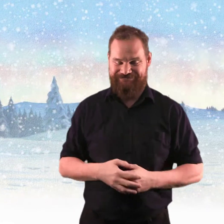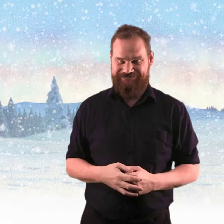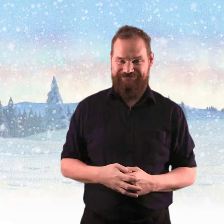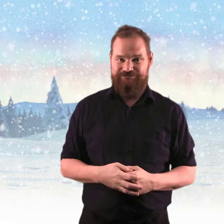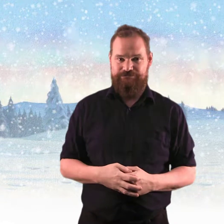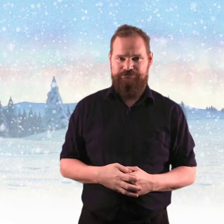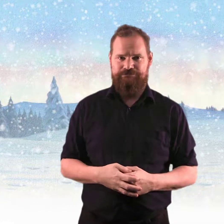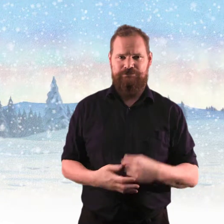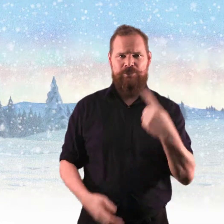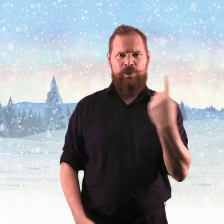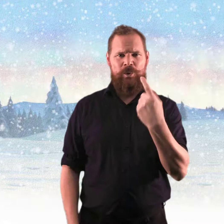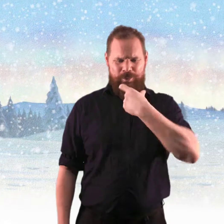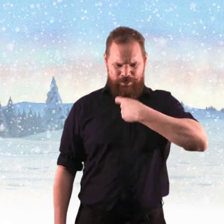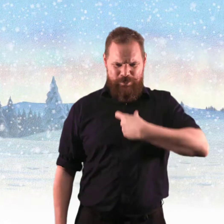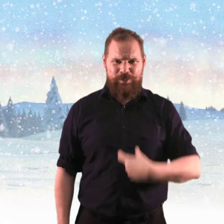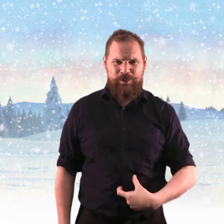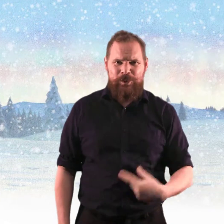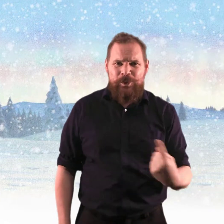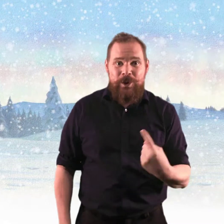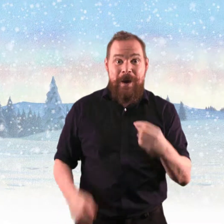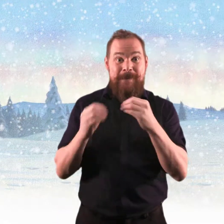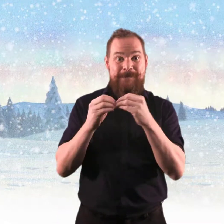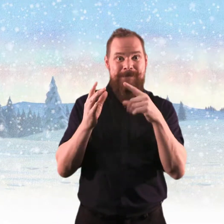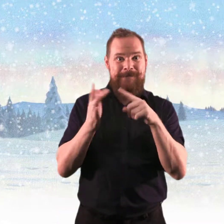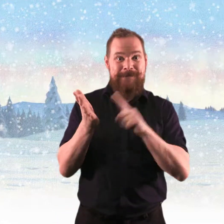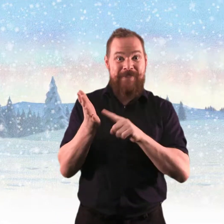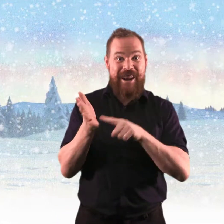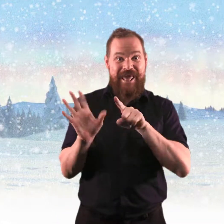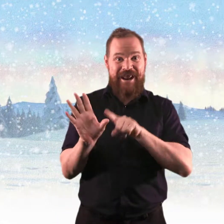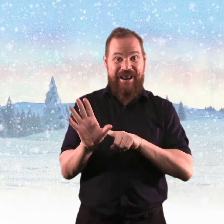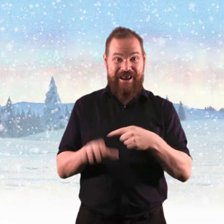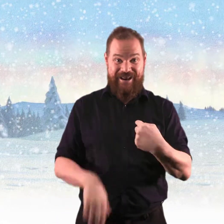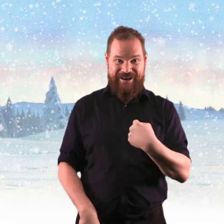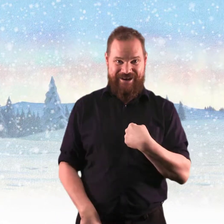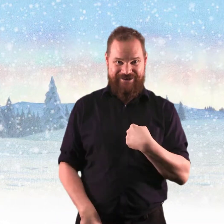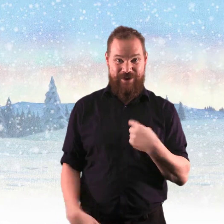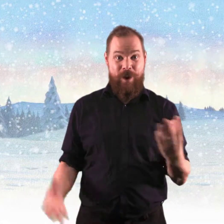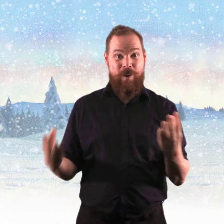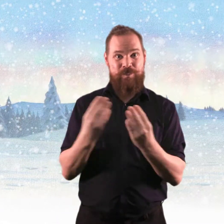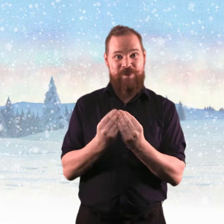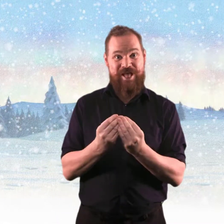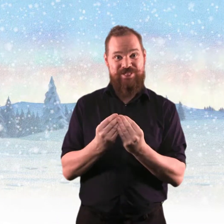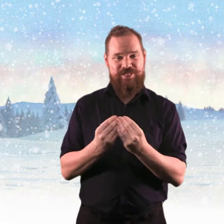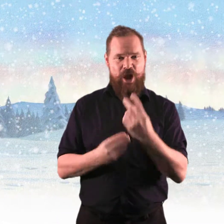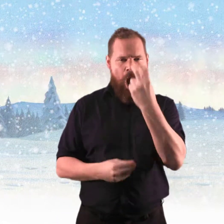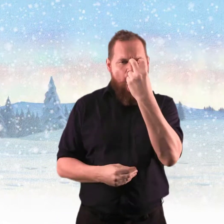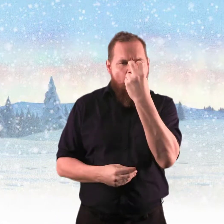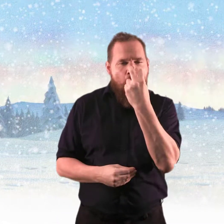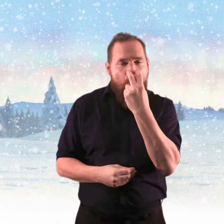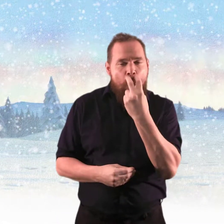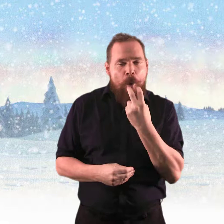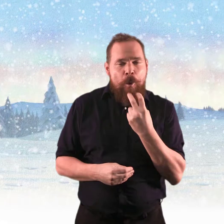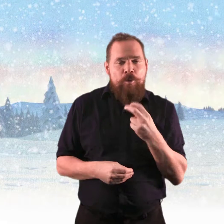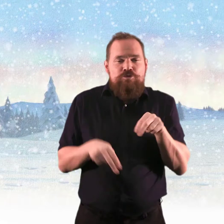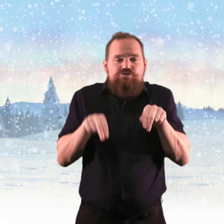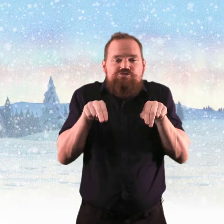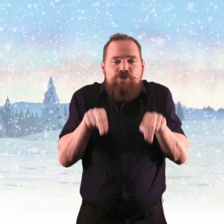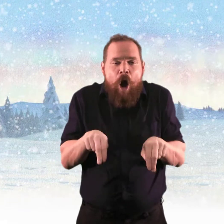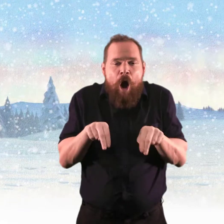I'm playing the character of Billy. Beside him is his old shaggy dog, plodding along